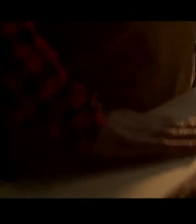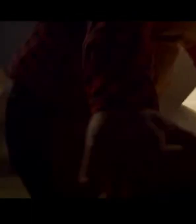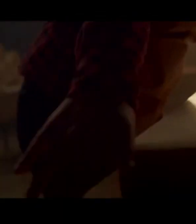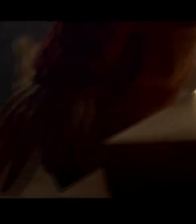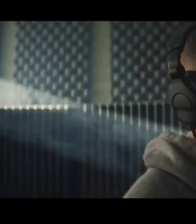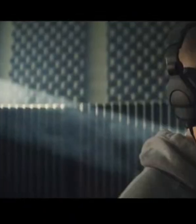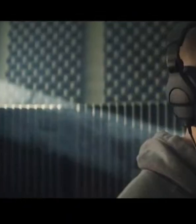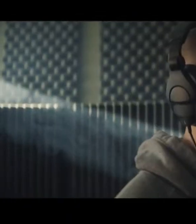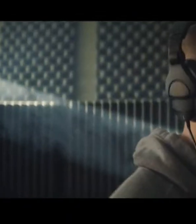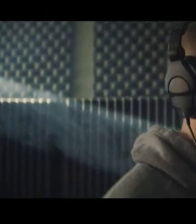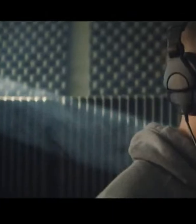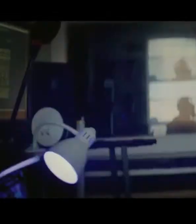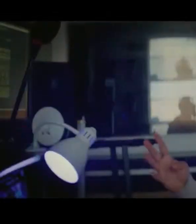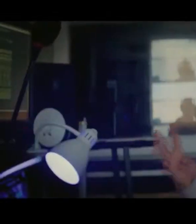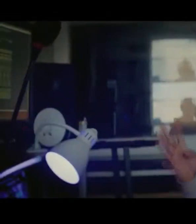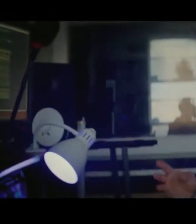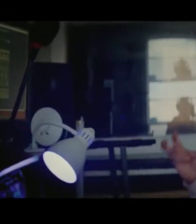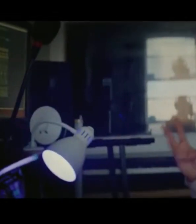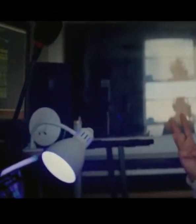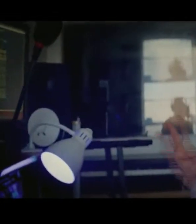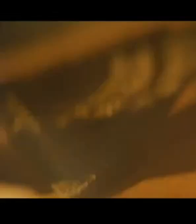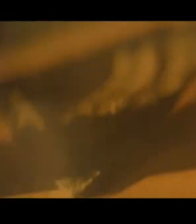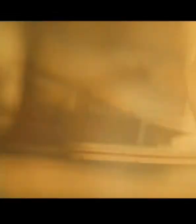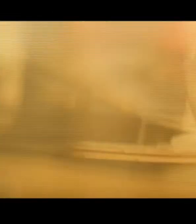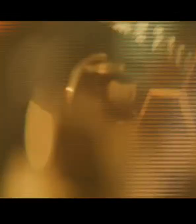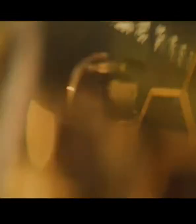potential, and turn possibility